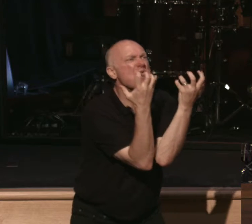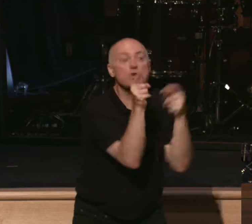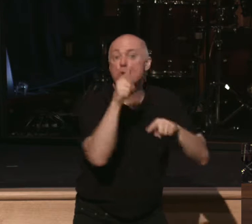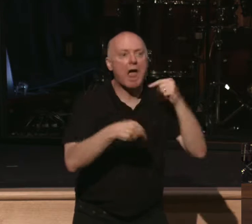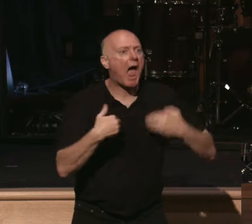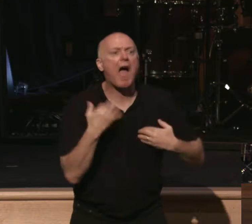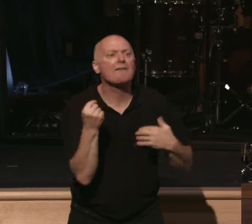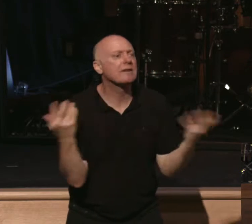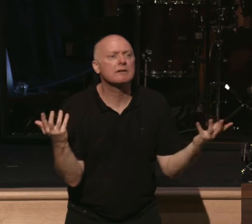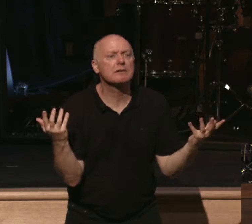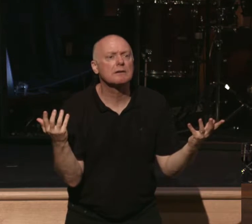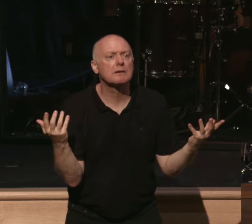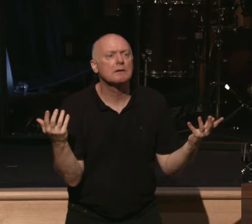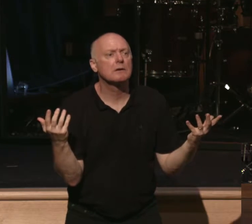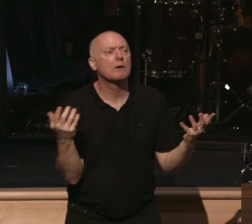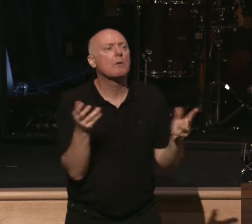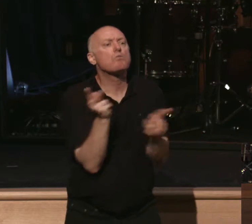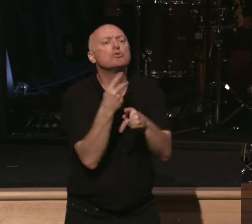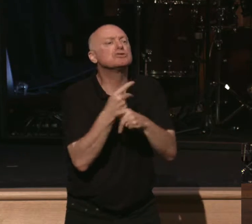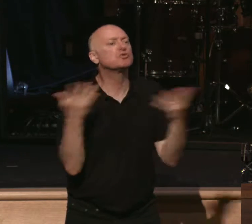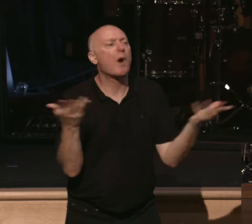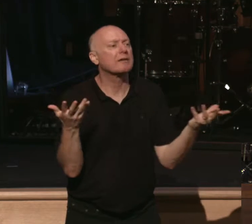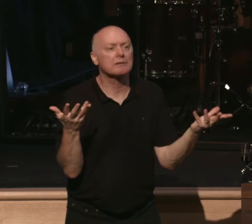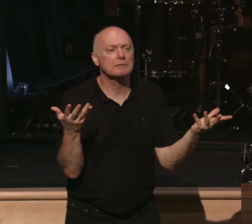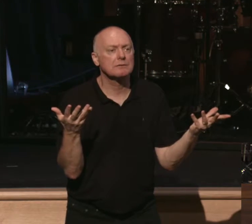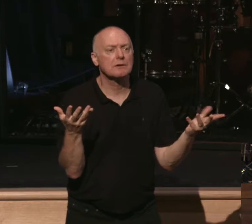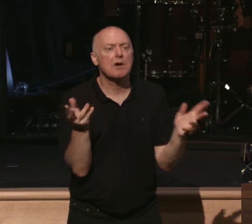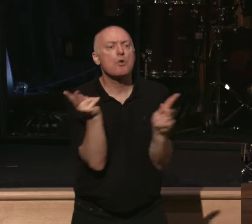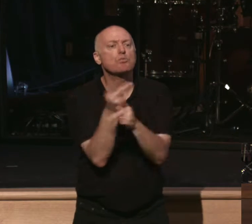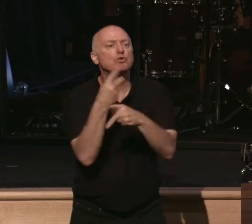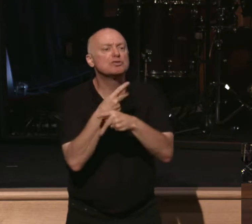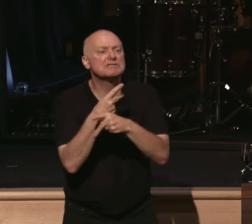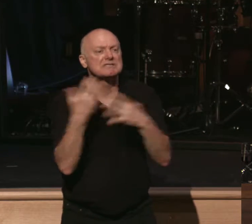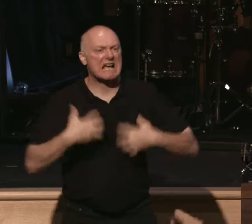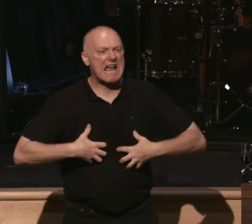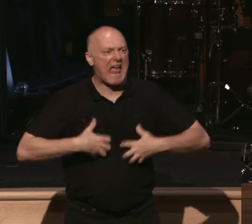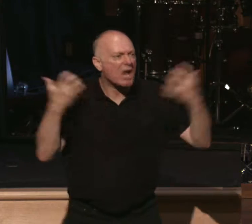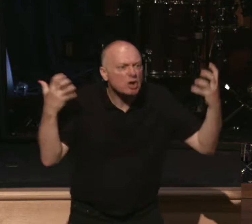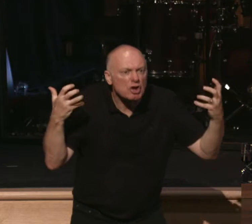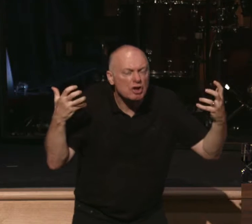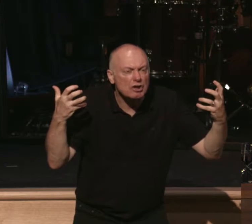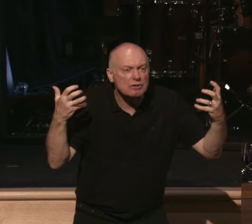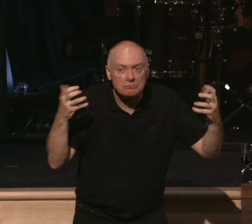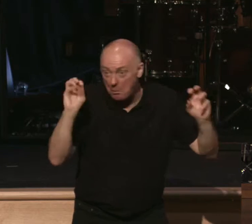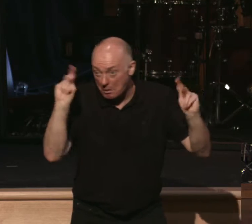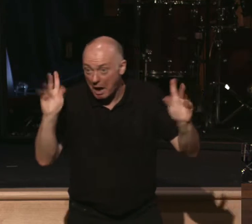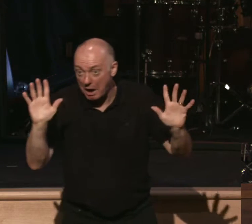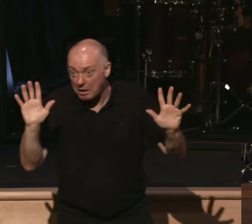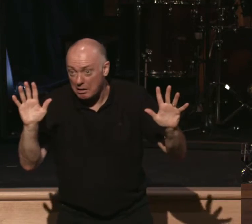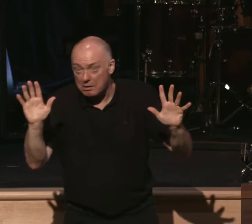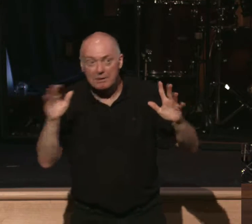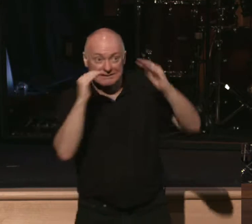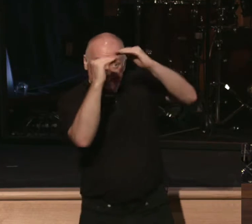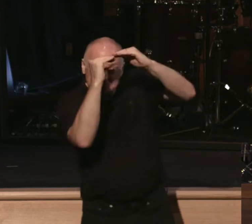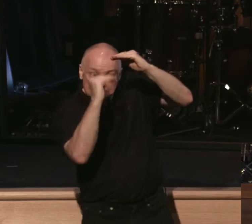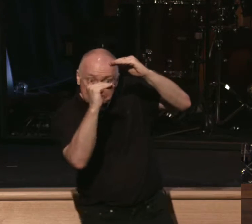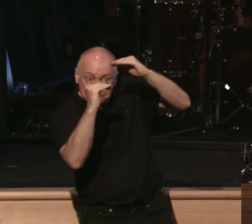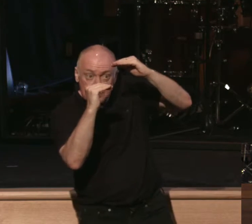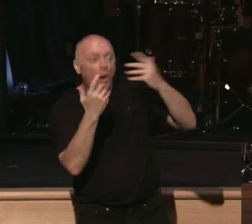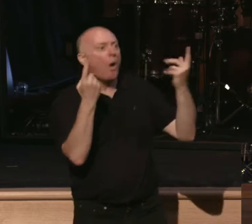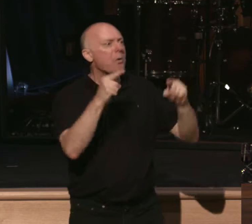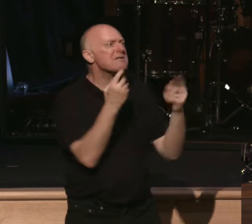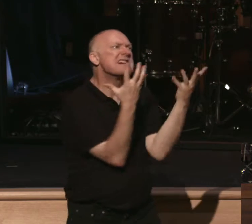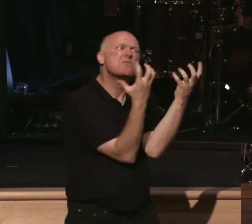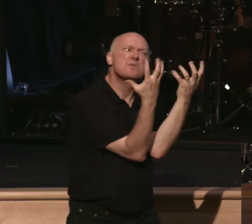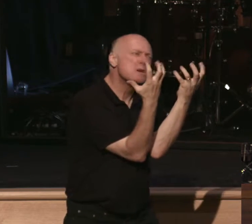can't have it, what does it produce? It produces anger. Okay? That's the next thing on the chart. So when I'm